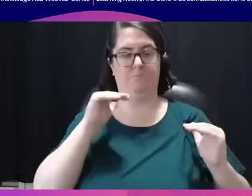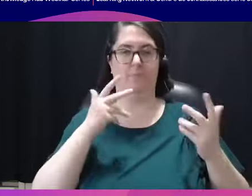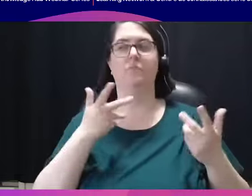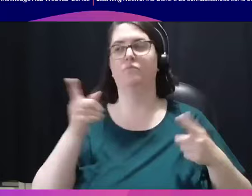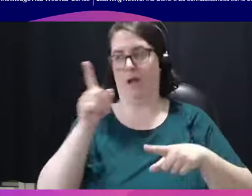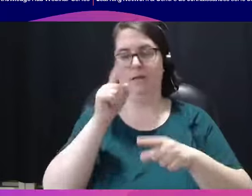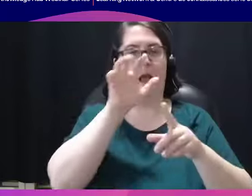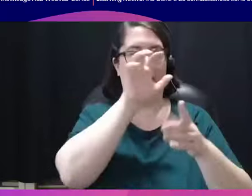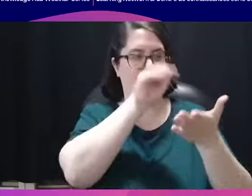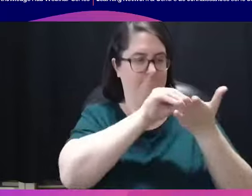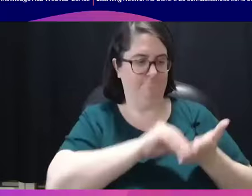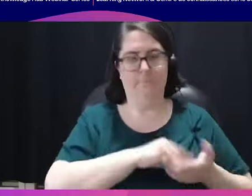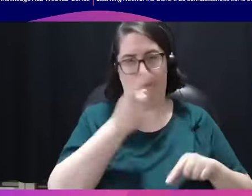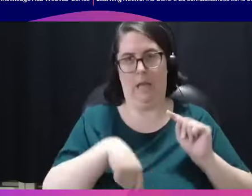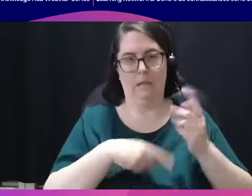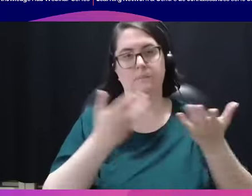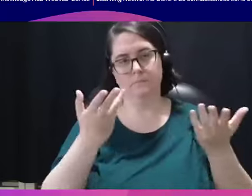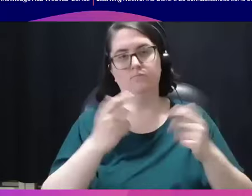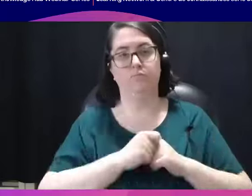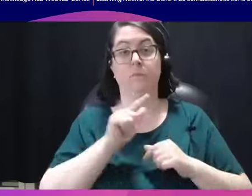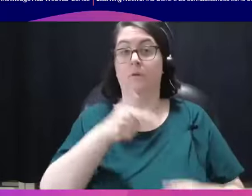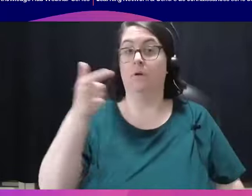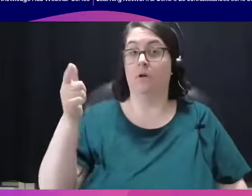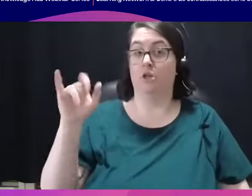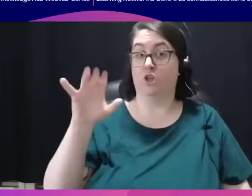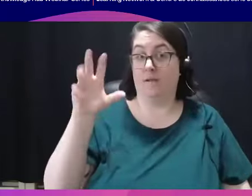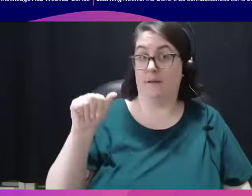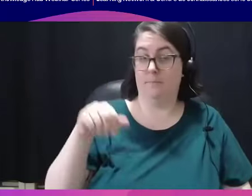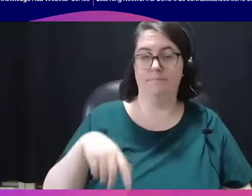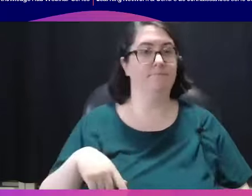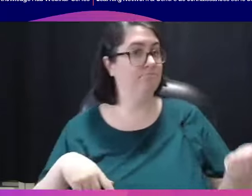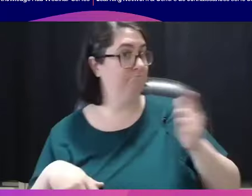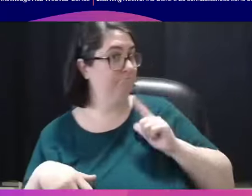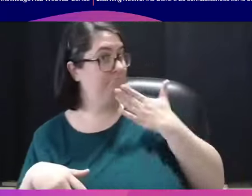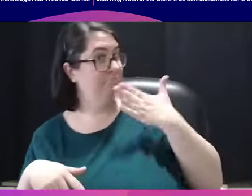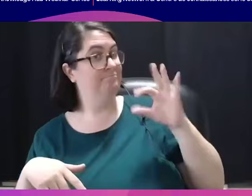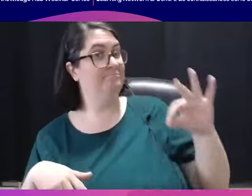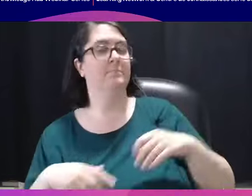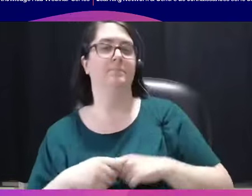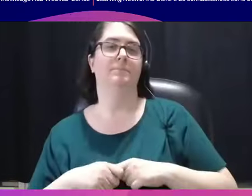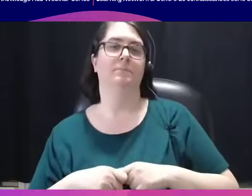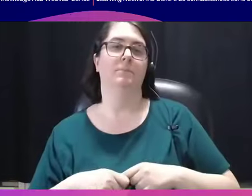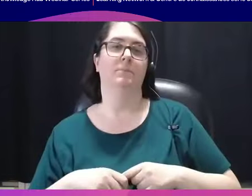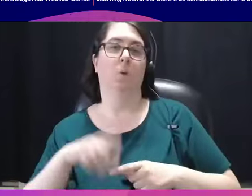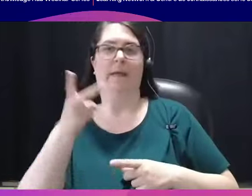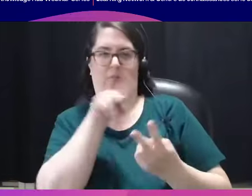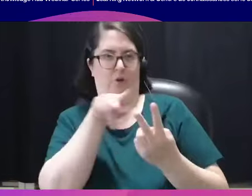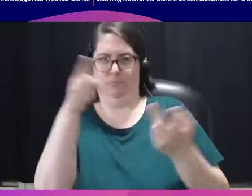all those types of ways it's occurring. So I'll pass it to Jessica. Great. So this is for either of